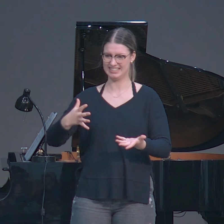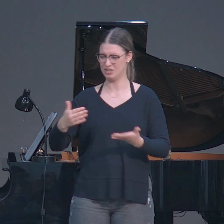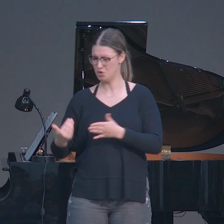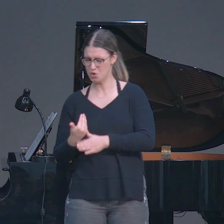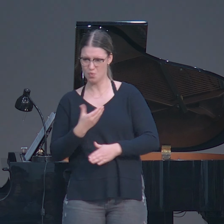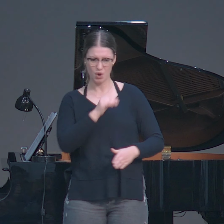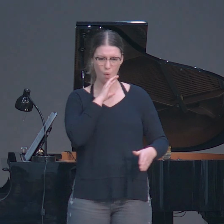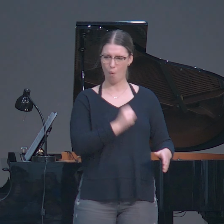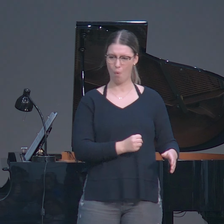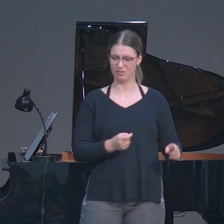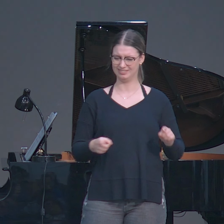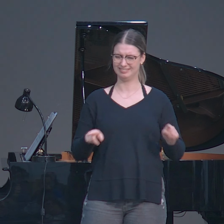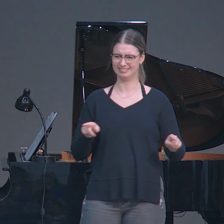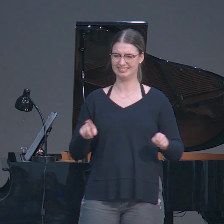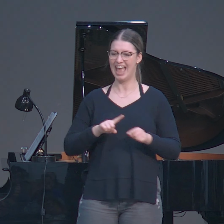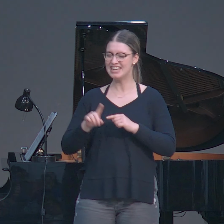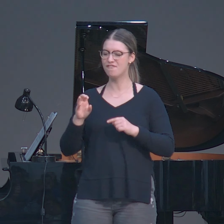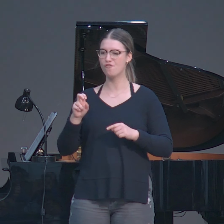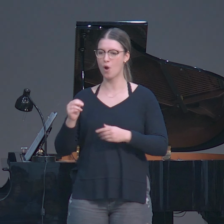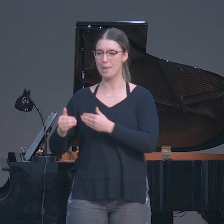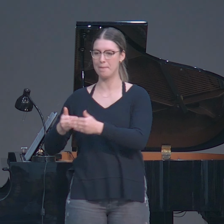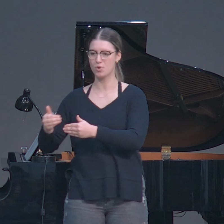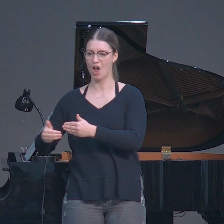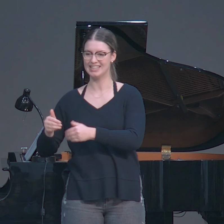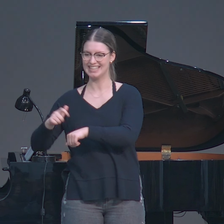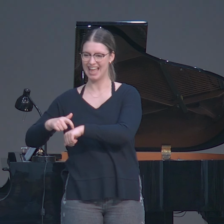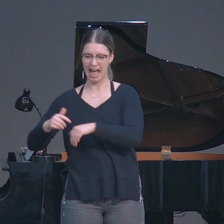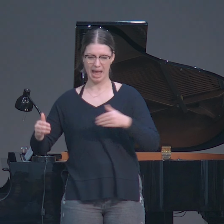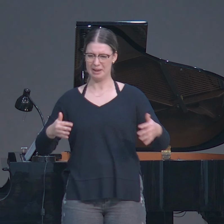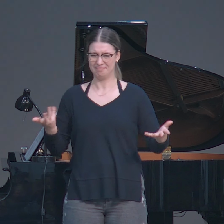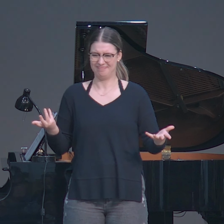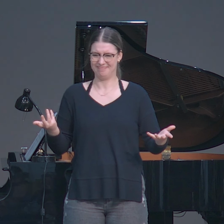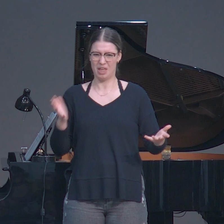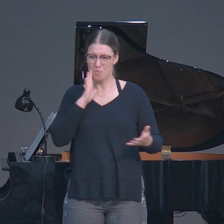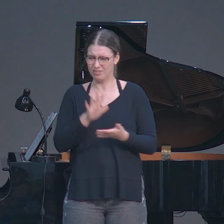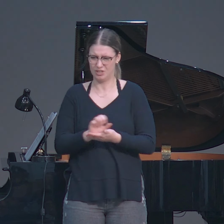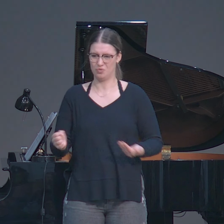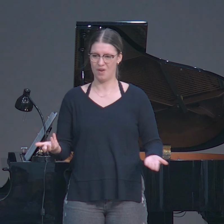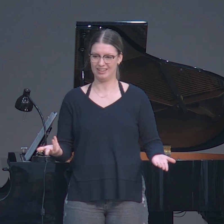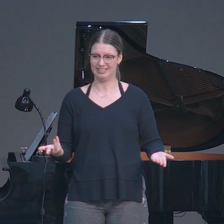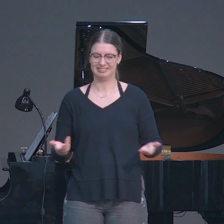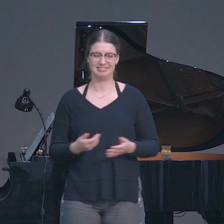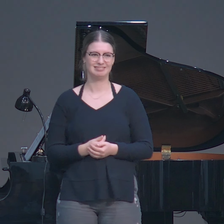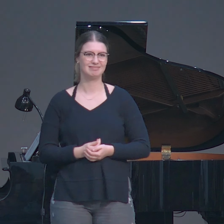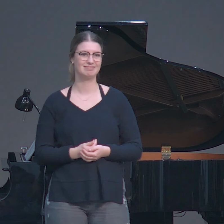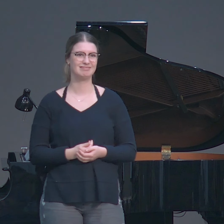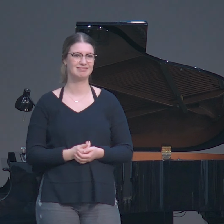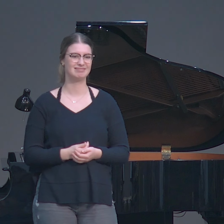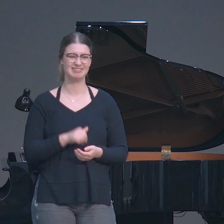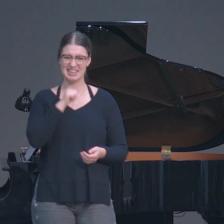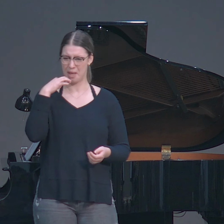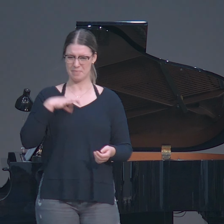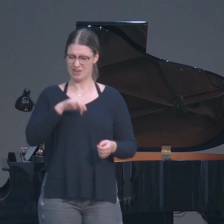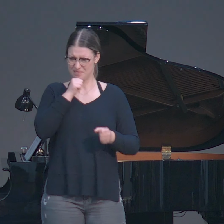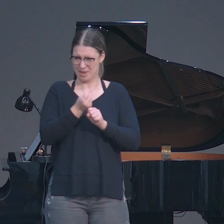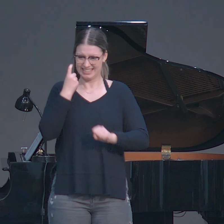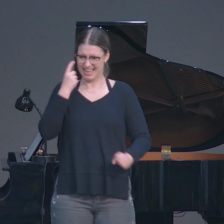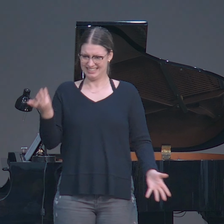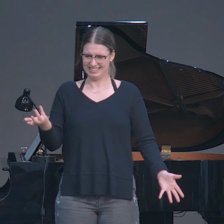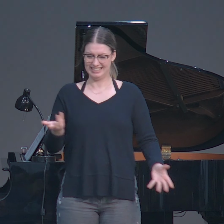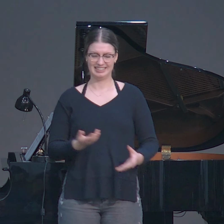old in certain ways. It's destructive. It's not beneficial.